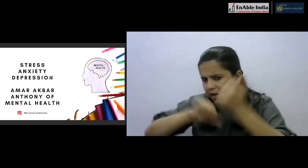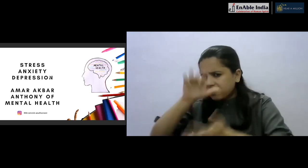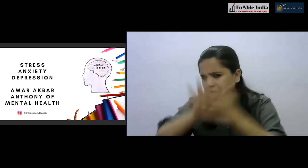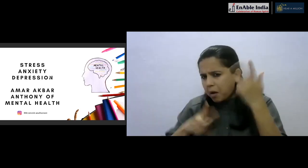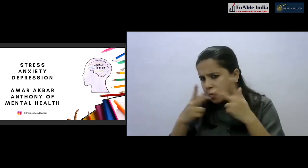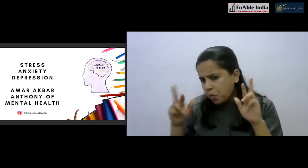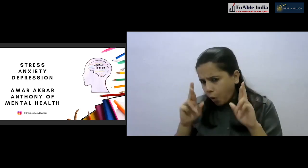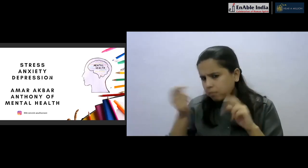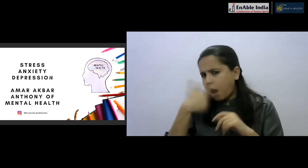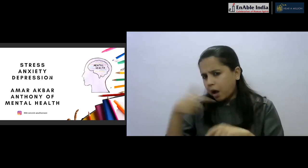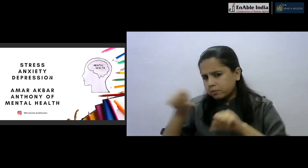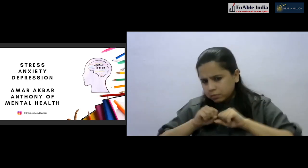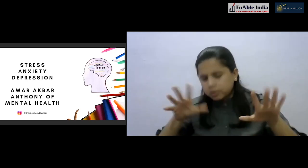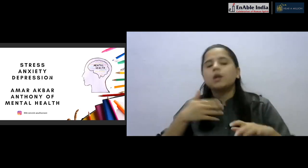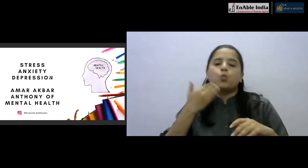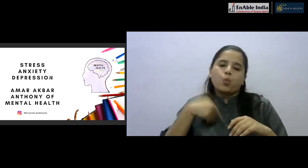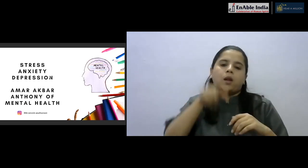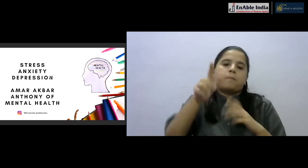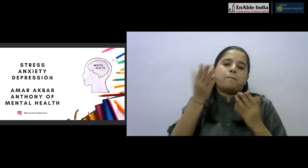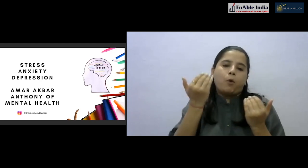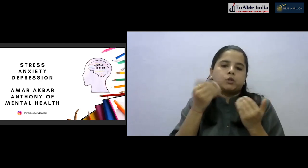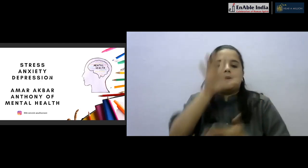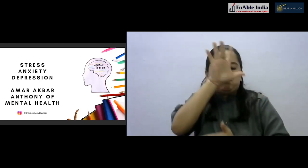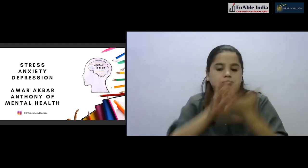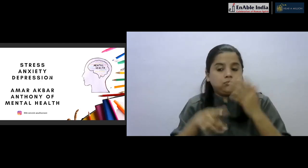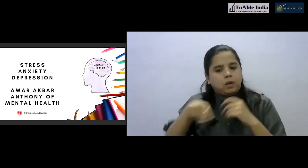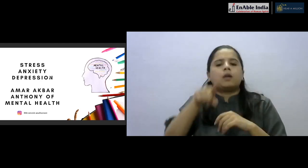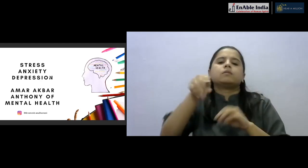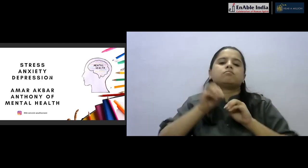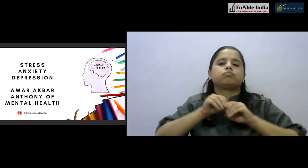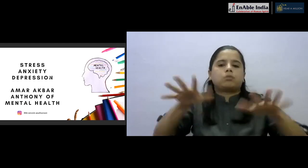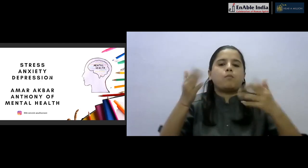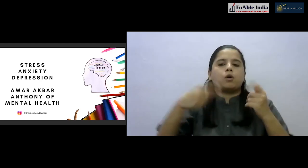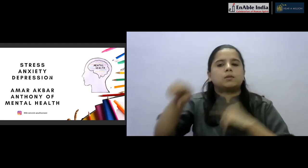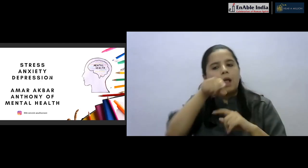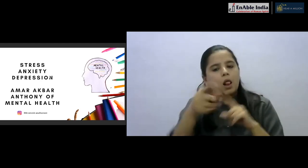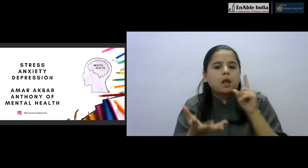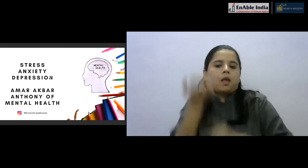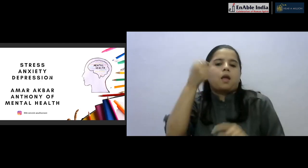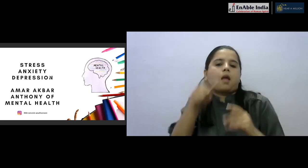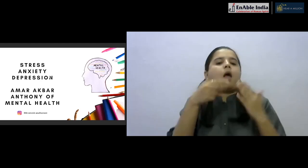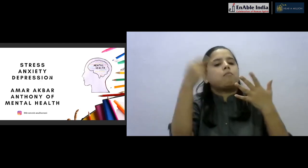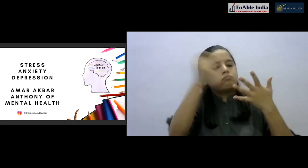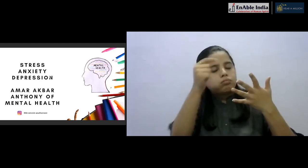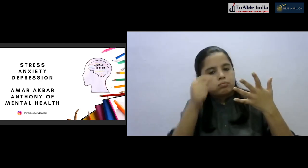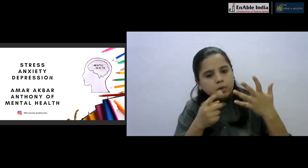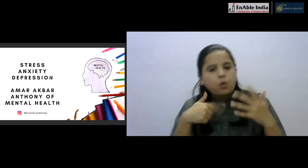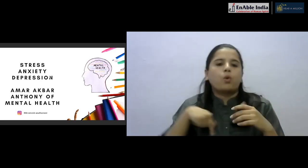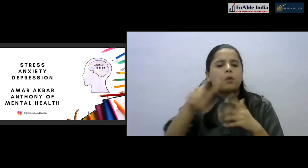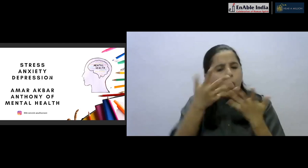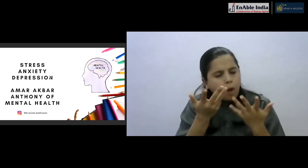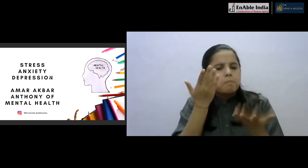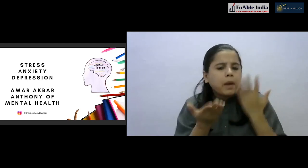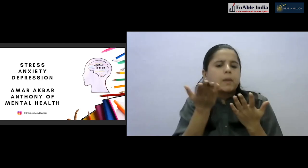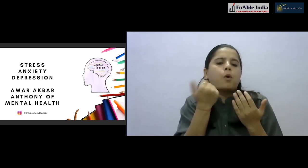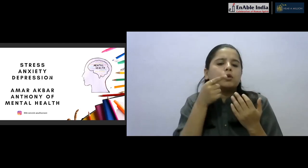your list of proteins and fats from Dr. Alim. I can send it to him, or we can arrange something that you can message me on social media